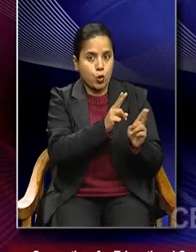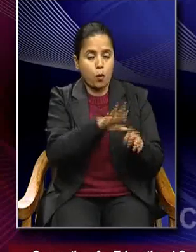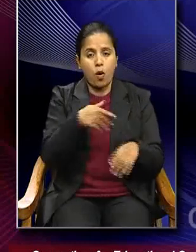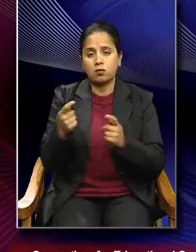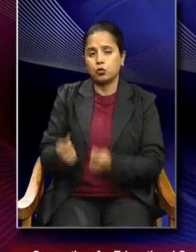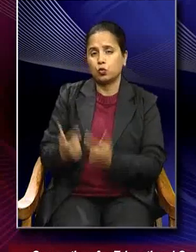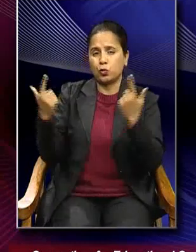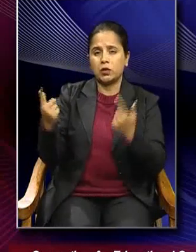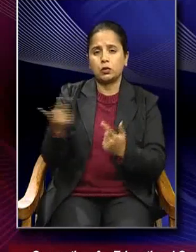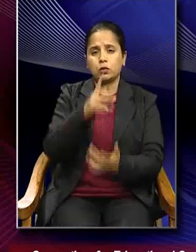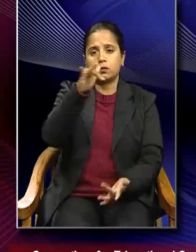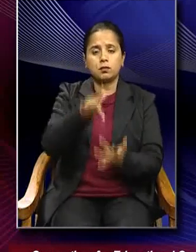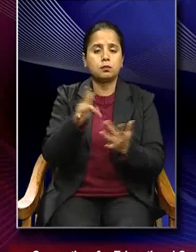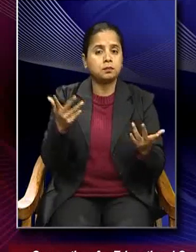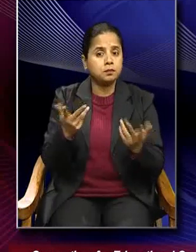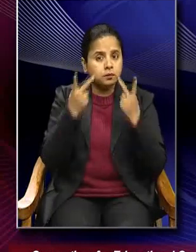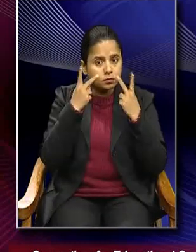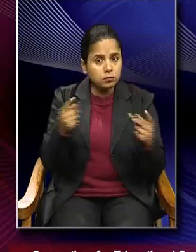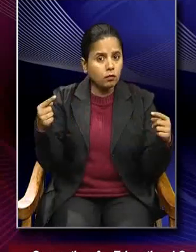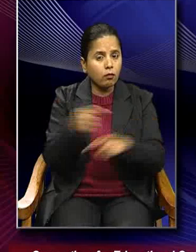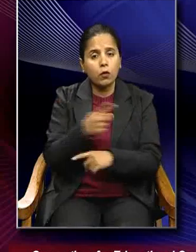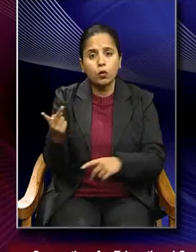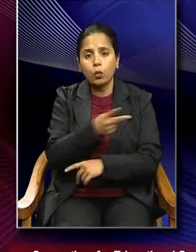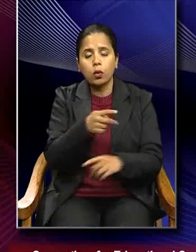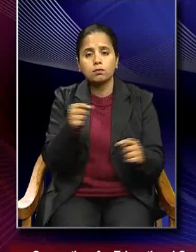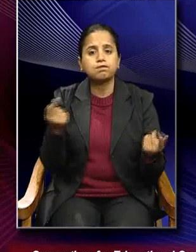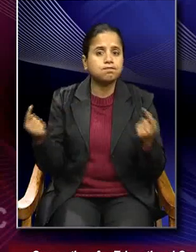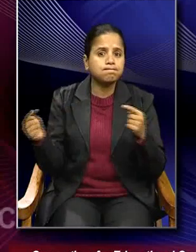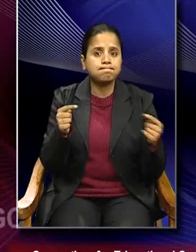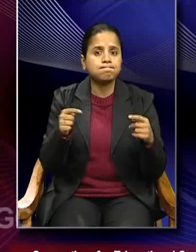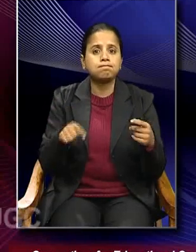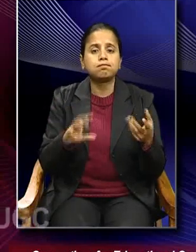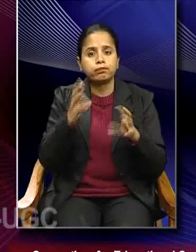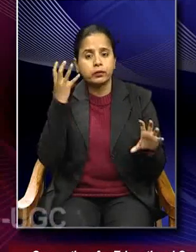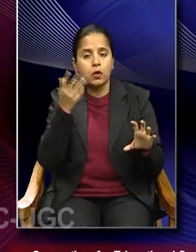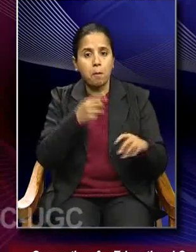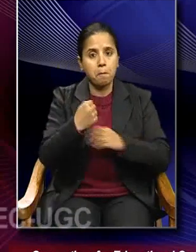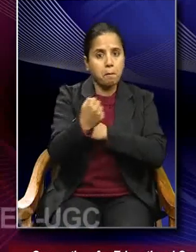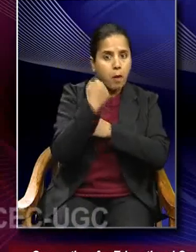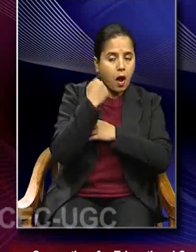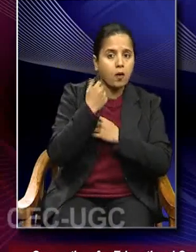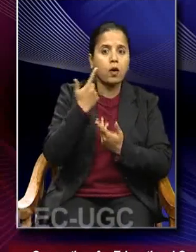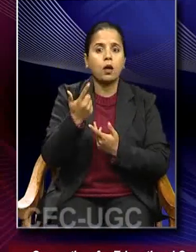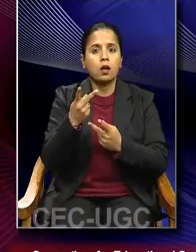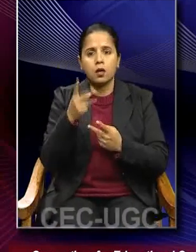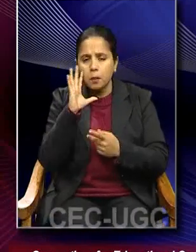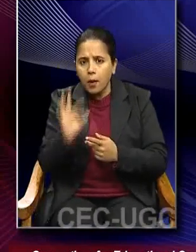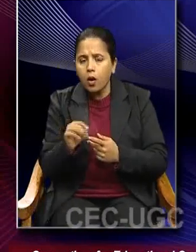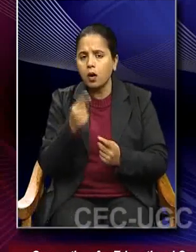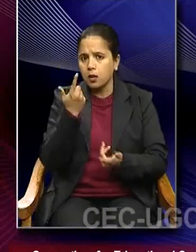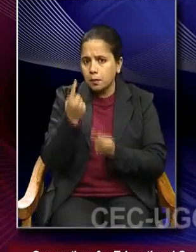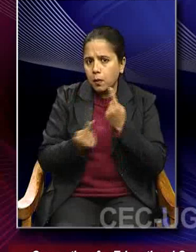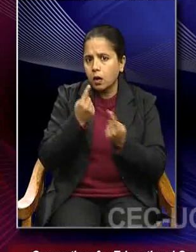elite. So he was kind of critical of power and politics. So when he is writing